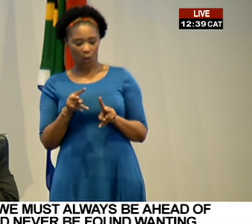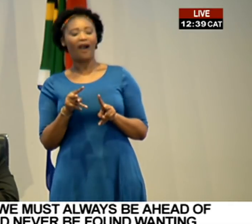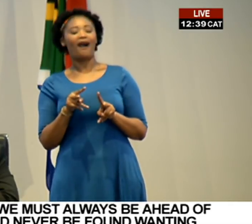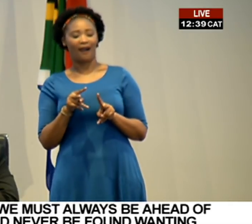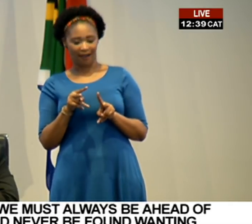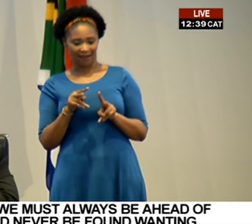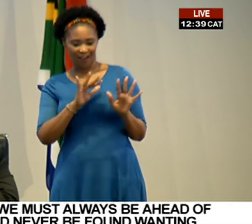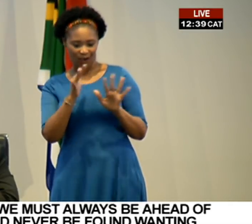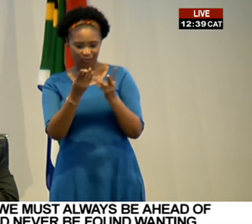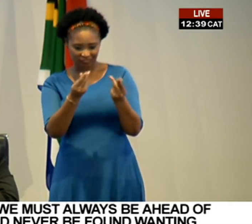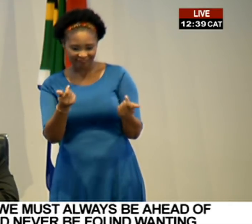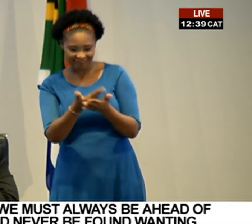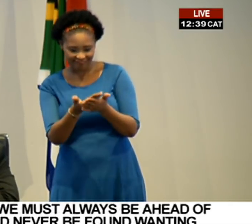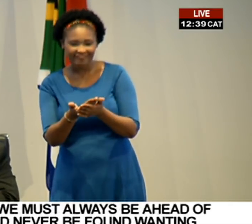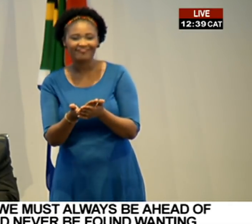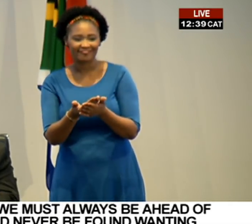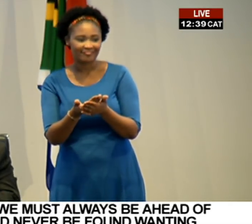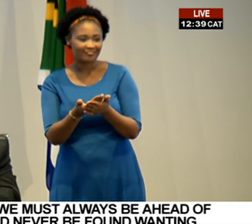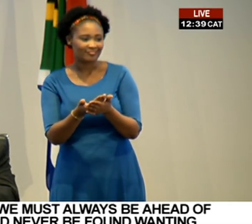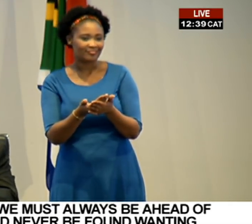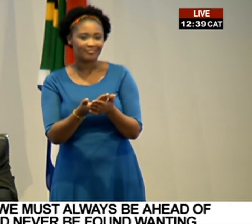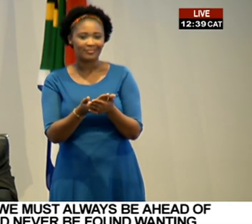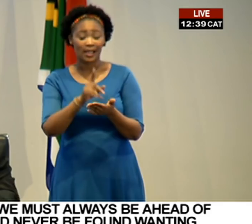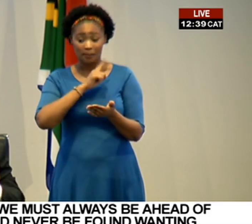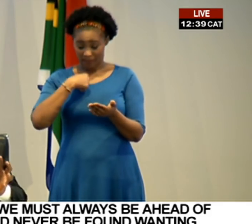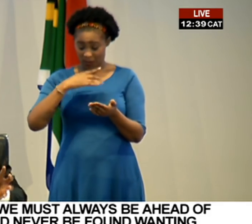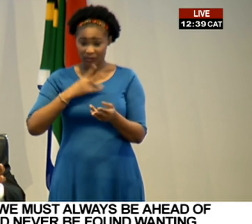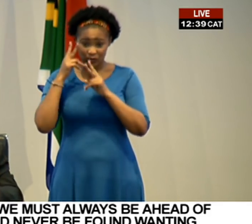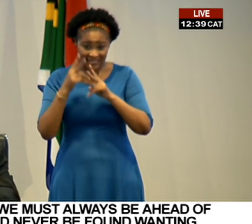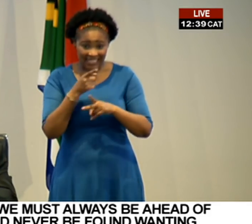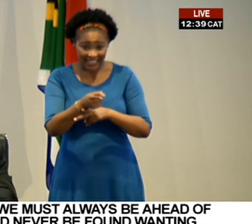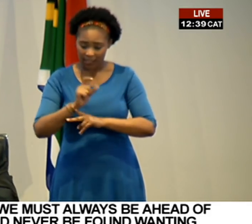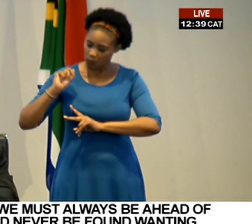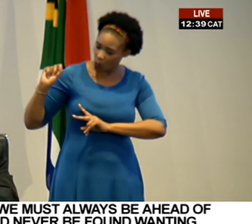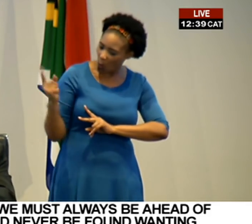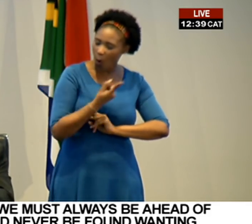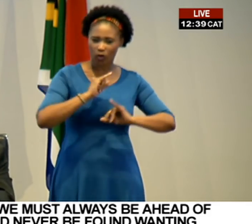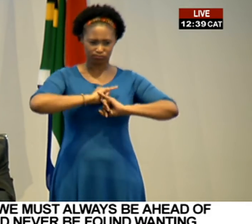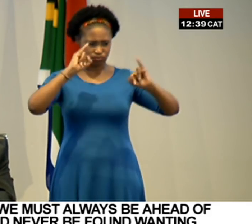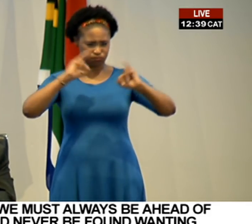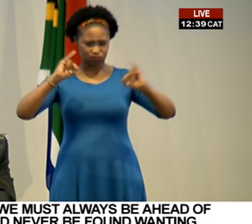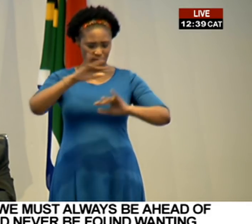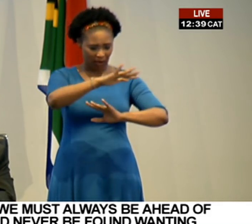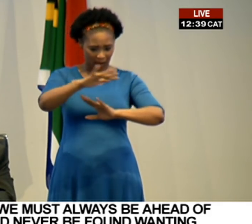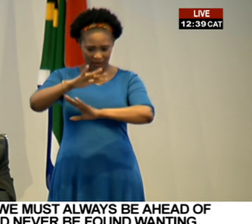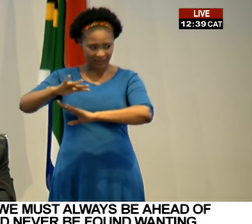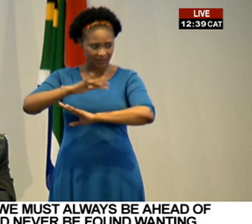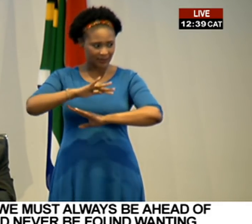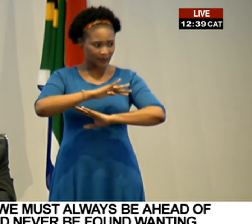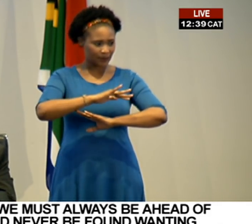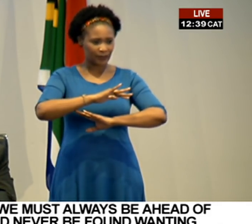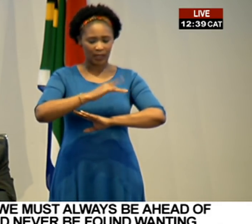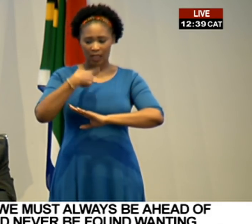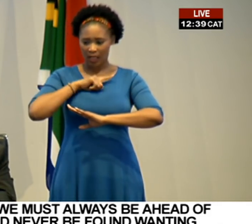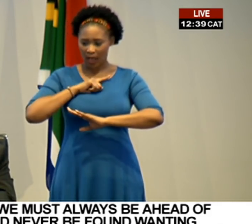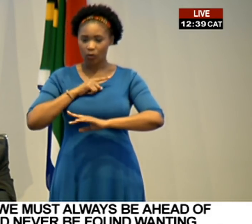well. This is precisely what we want to see in all the hotspots, where